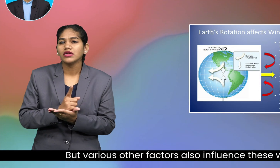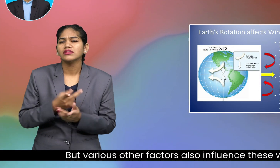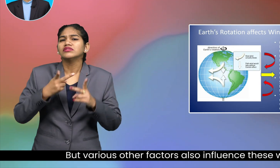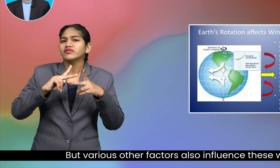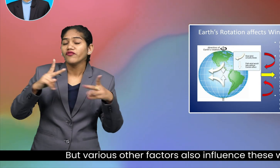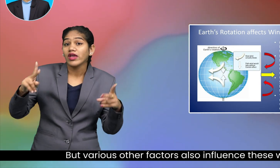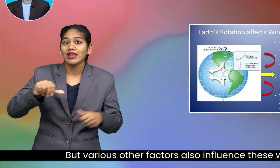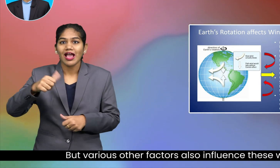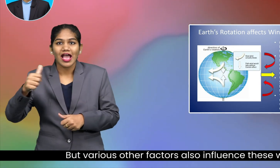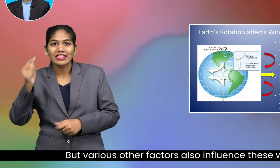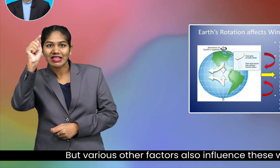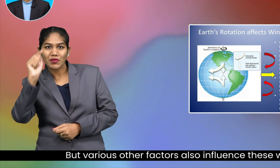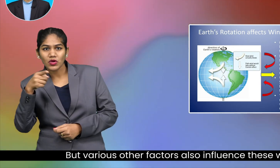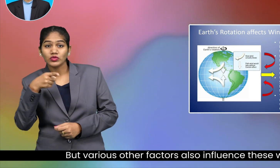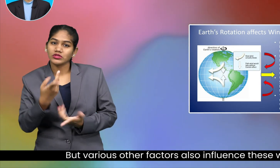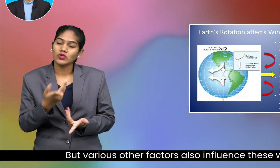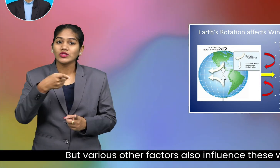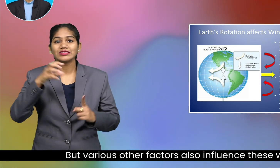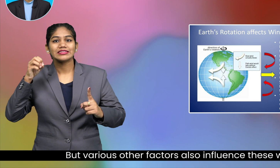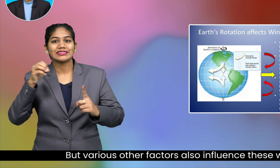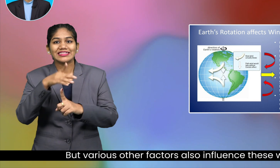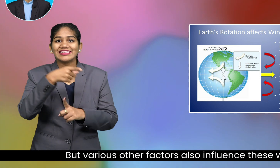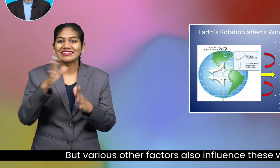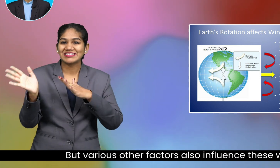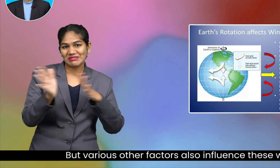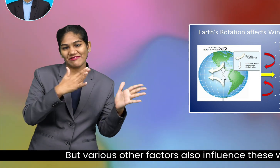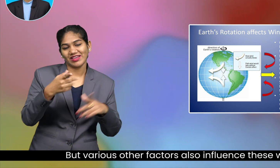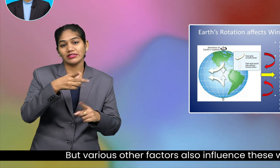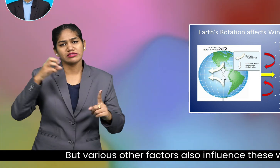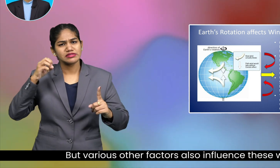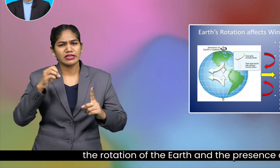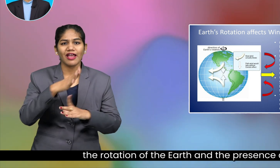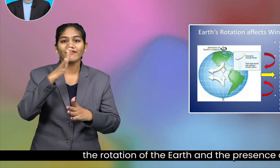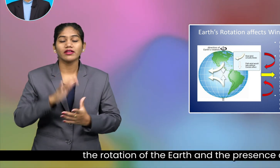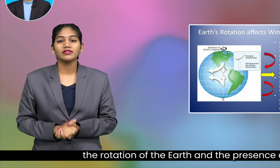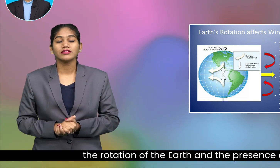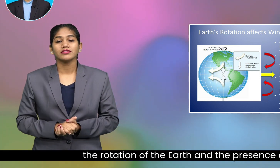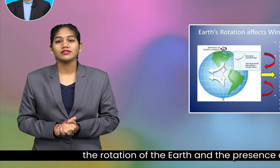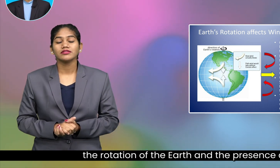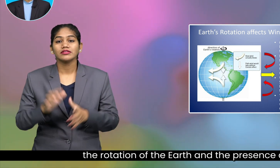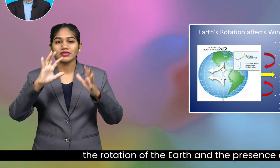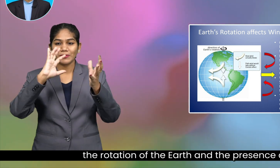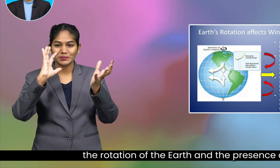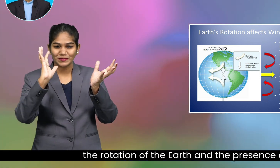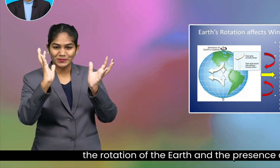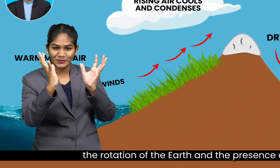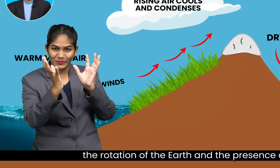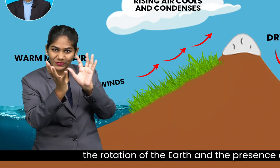But various other factors also influence these winds. The rotation of the earth